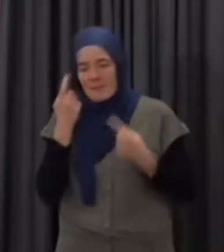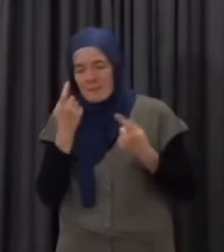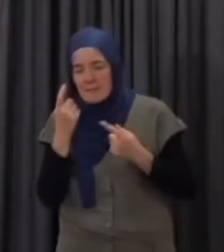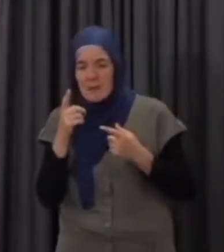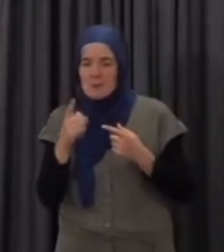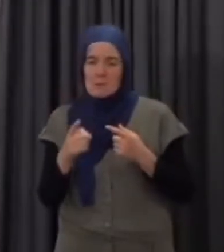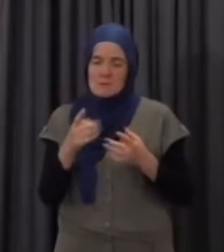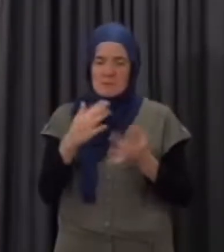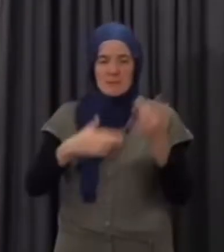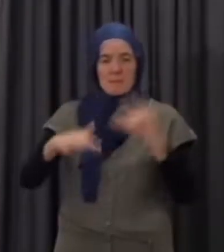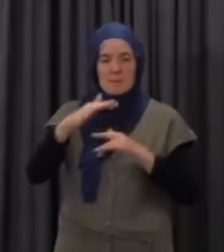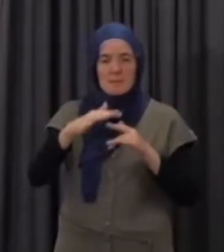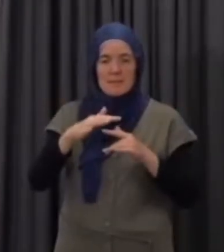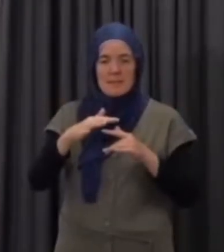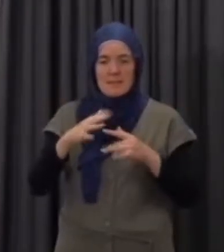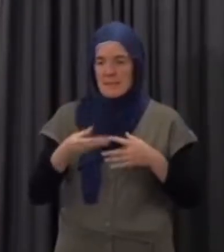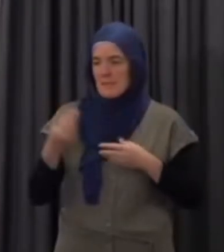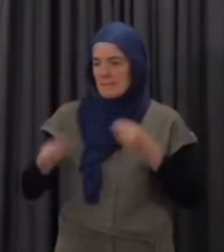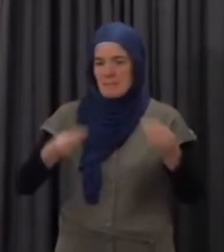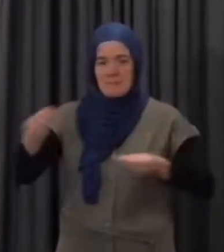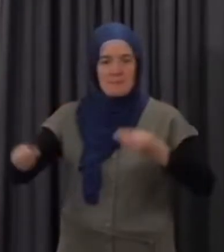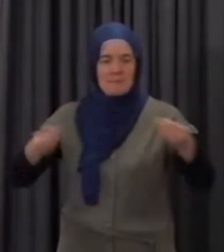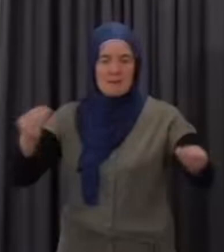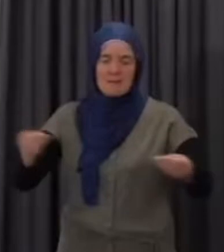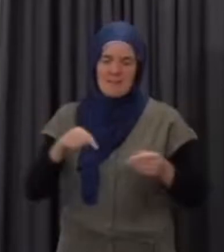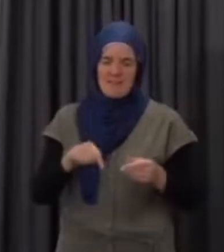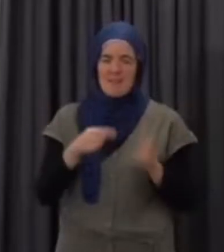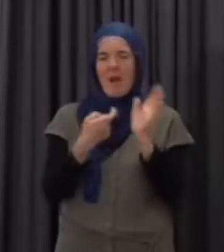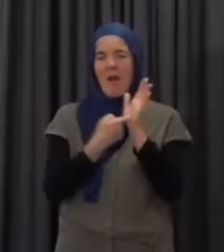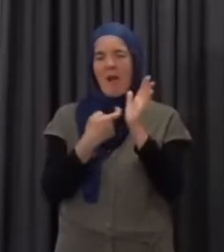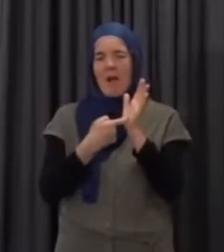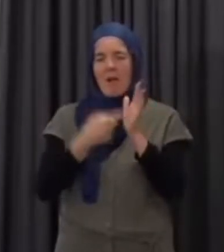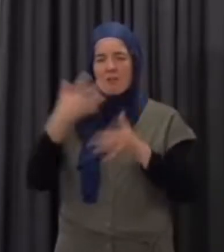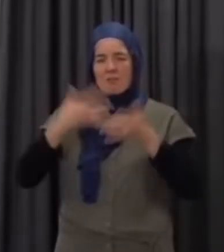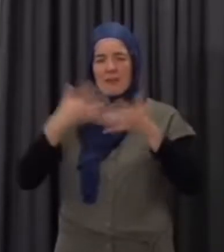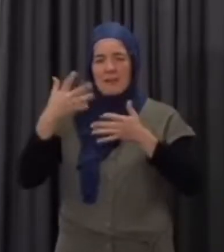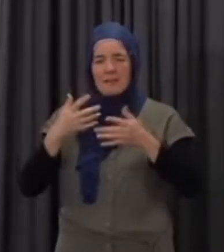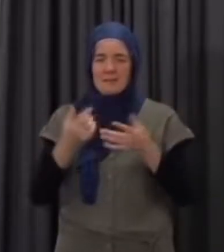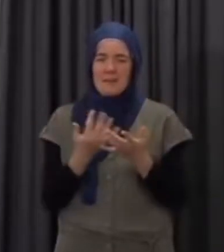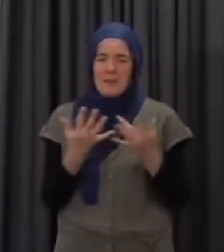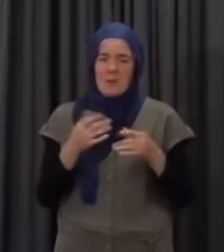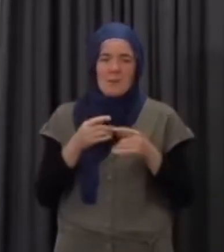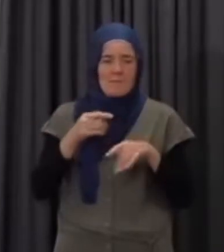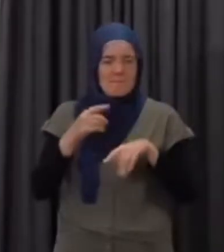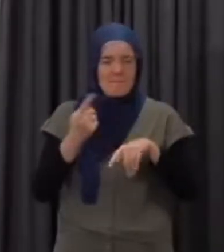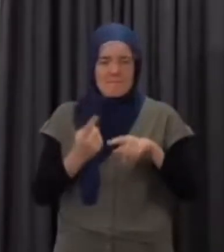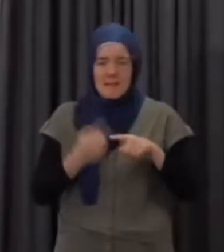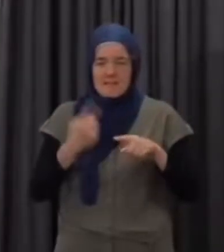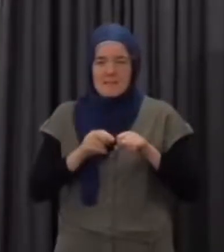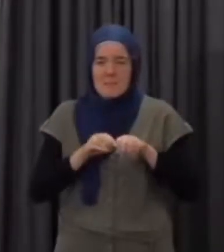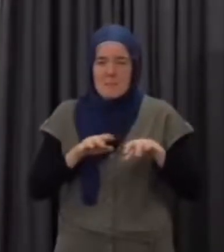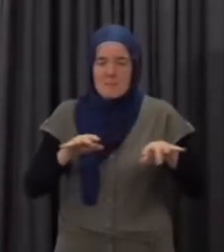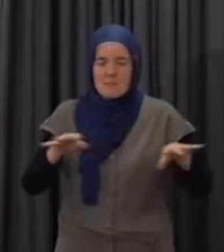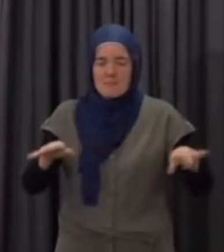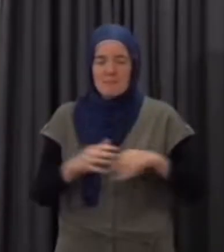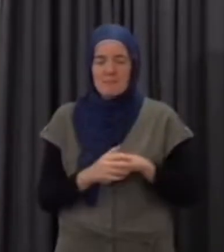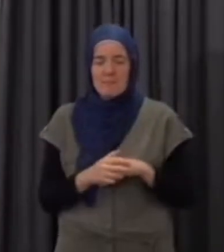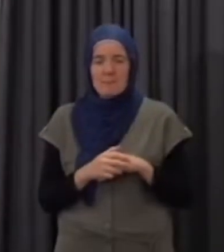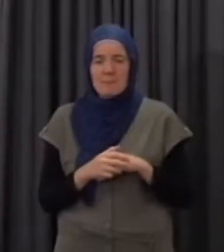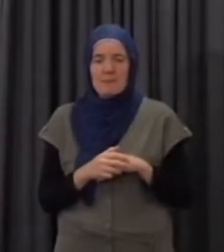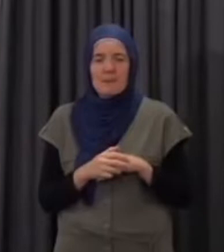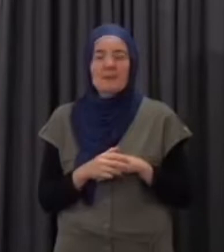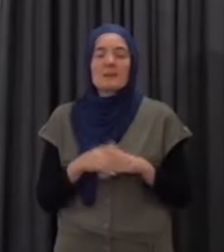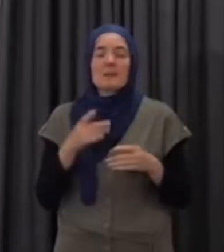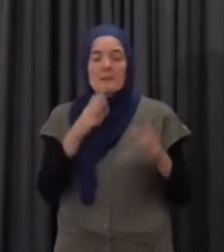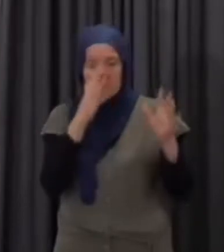rate, right through to the impact on our hospitals, that we will be able to keep this under control. And equally, if we have to make some steps backwards, I'm sure that the